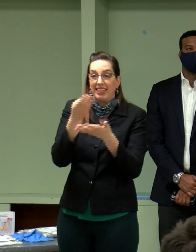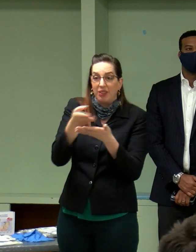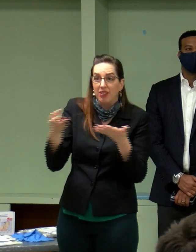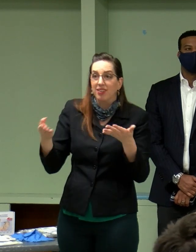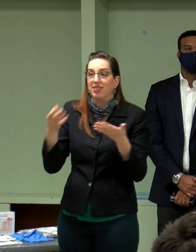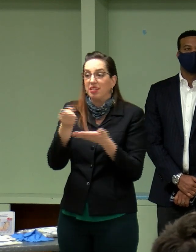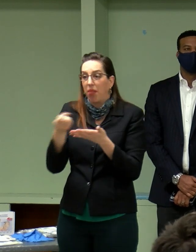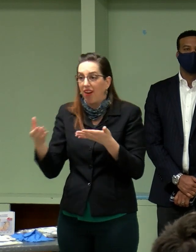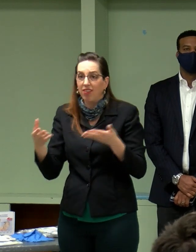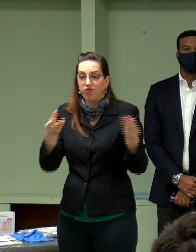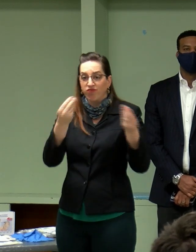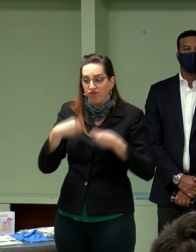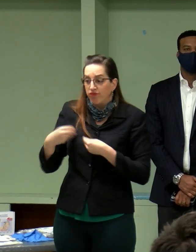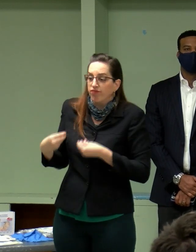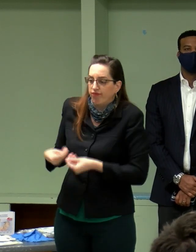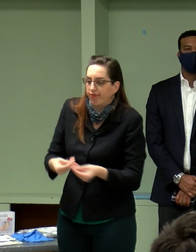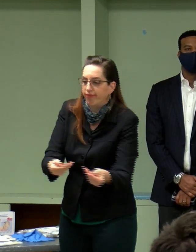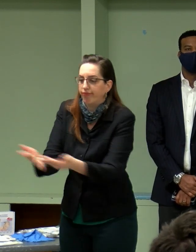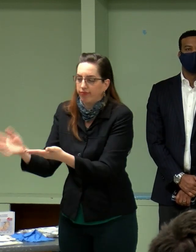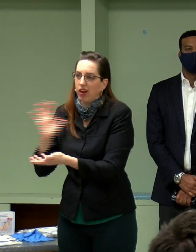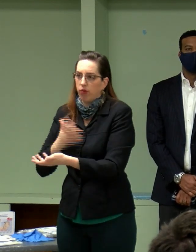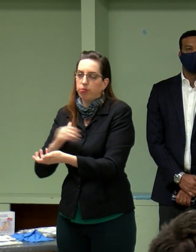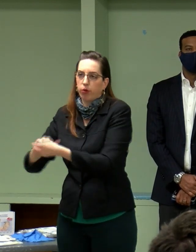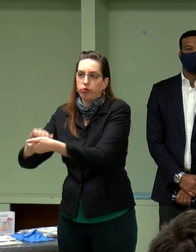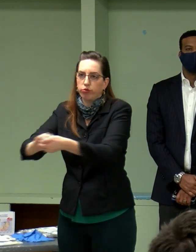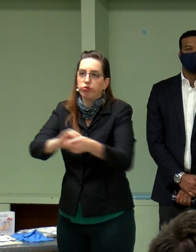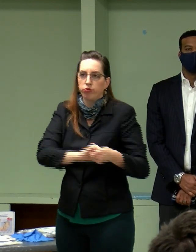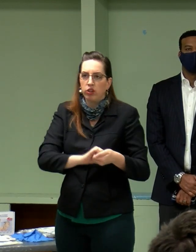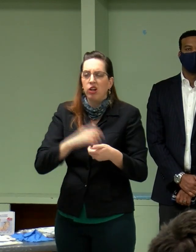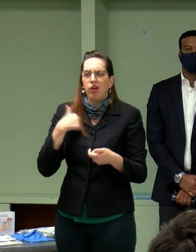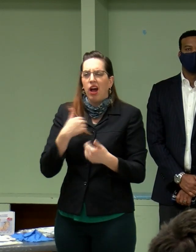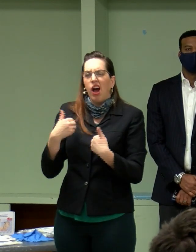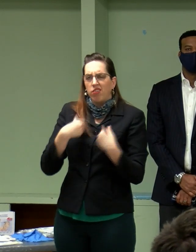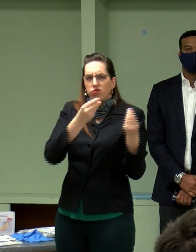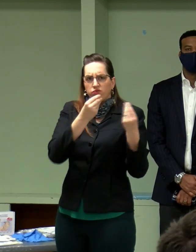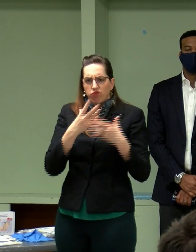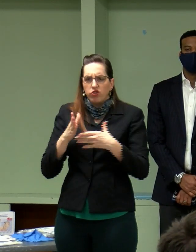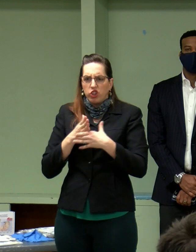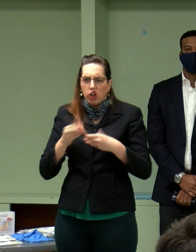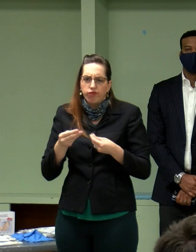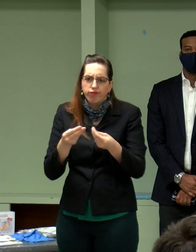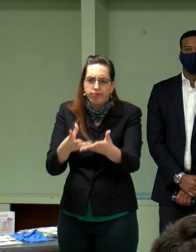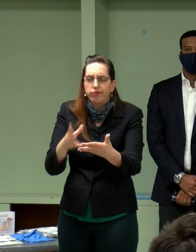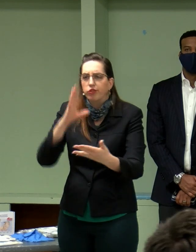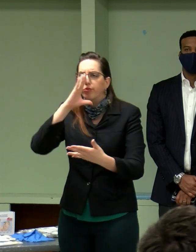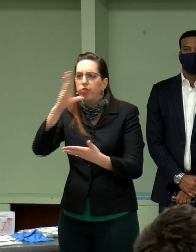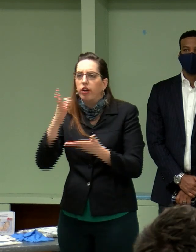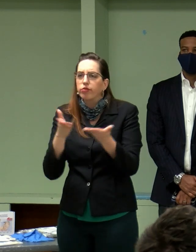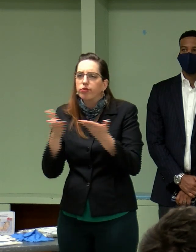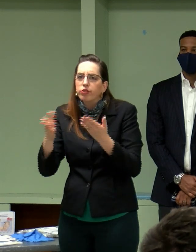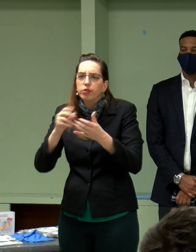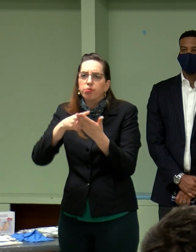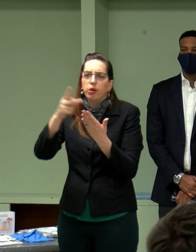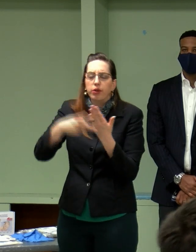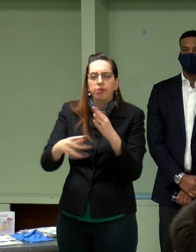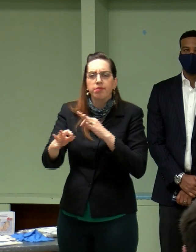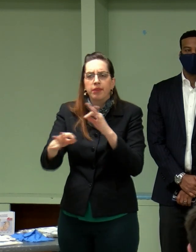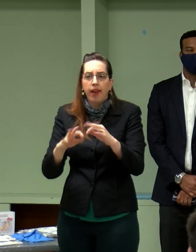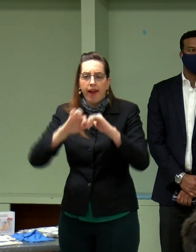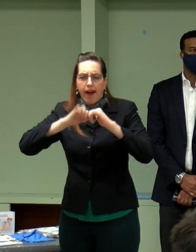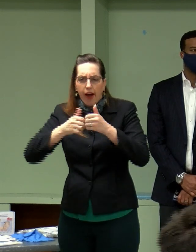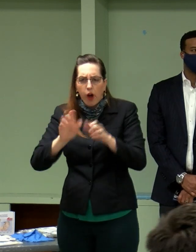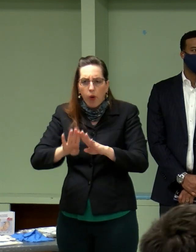and supplies to our partners, and we have shared guidance about direct service programs on how they can remain open while